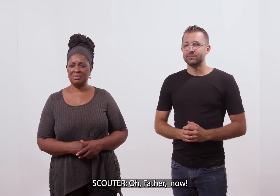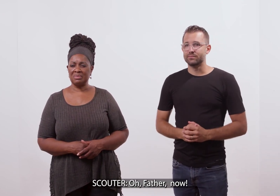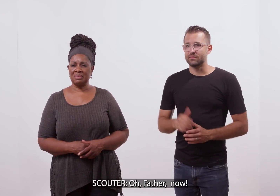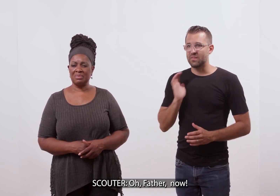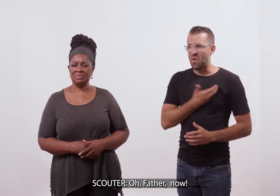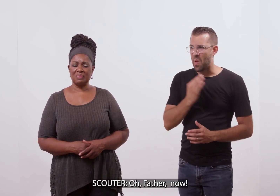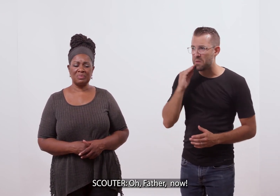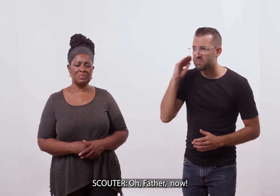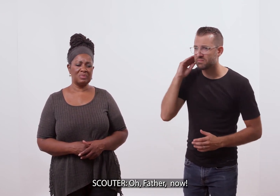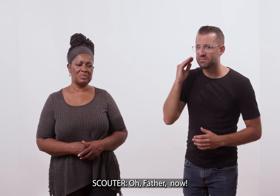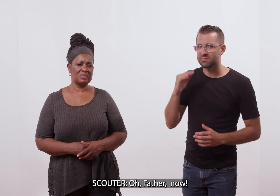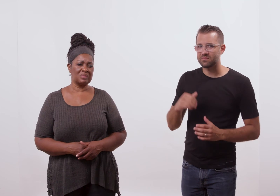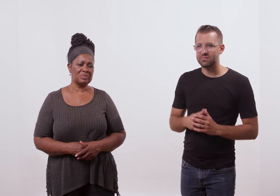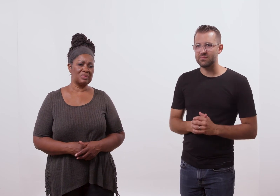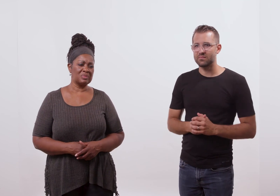now!